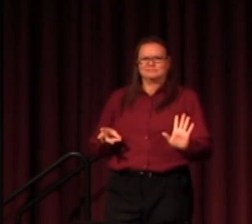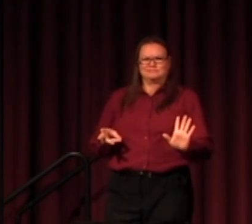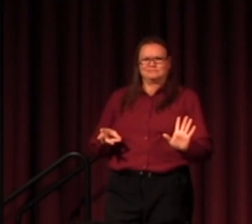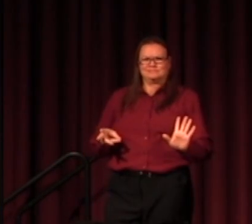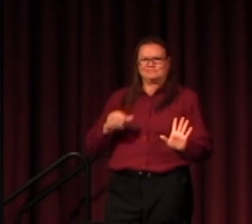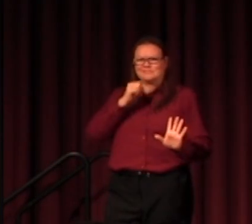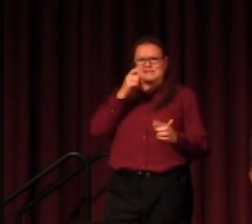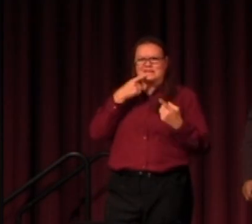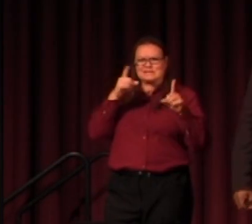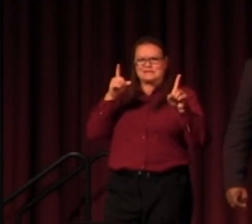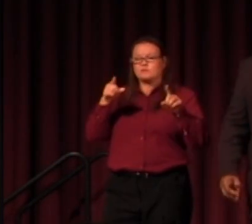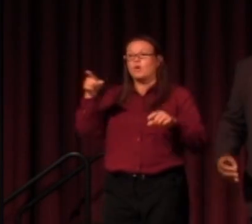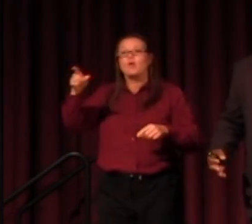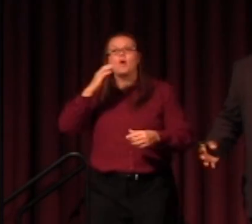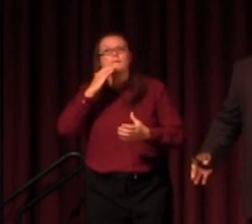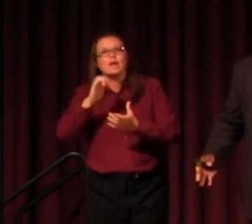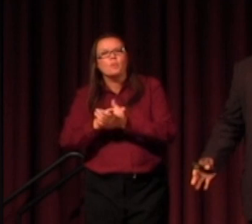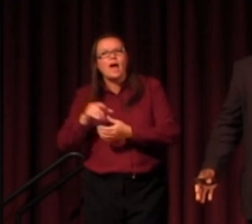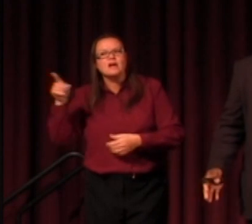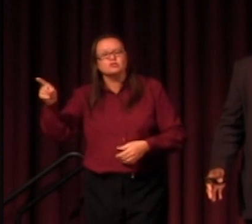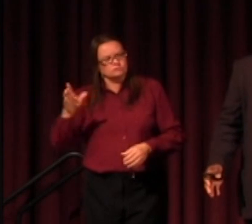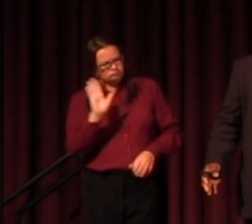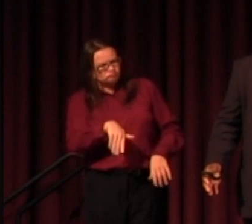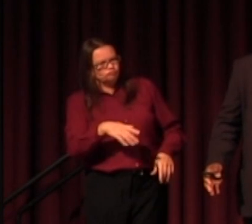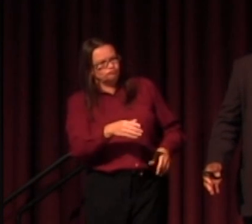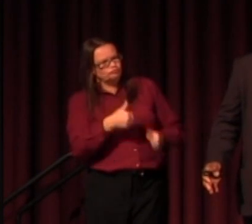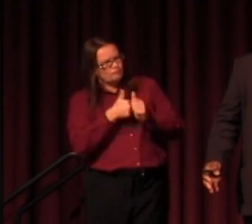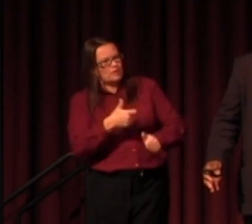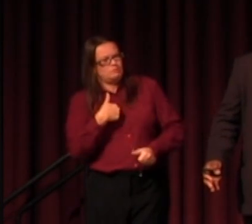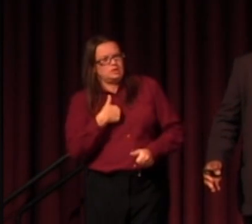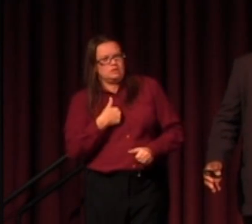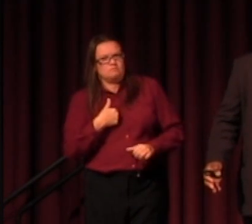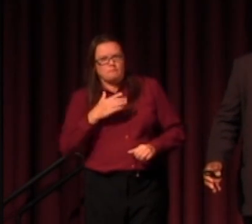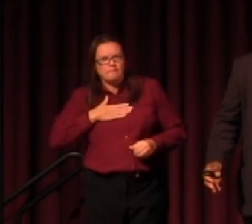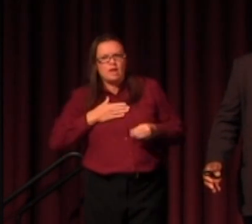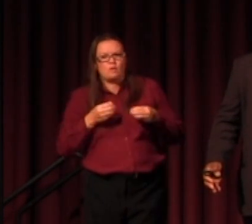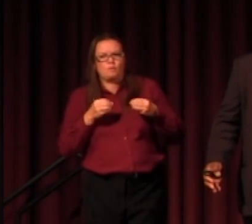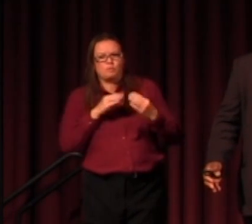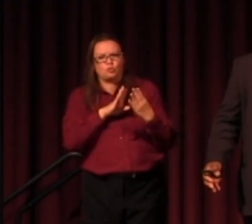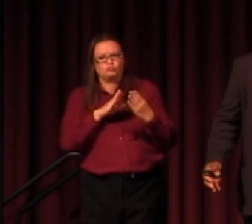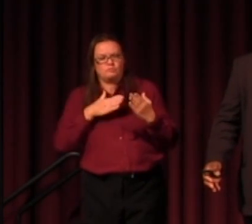Or my wife saying the same thing, no, we're gonna do it my way.